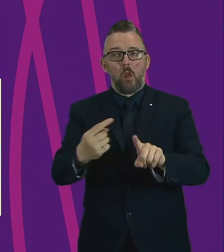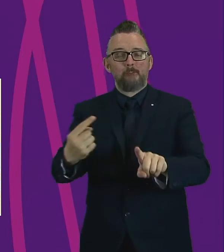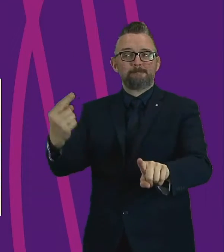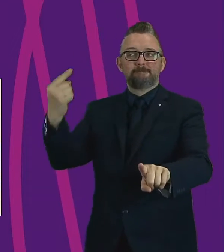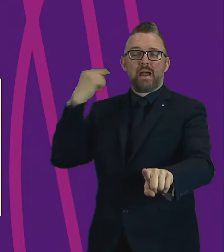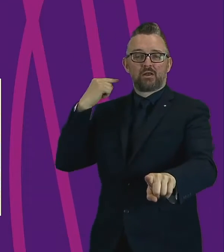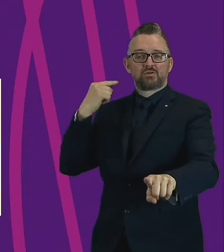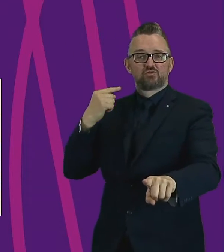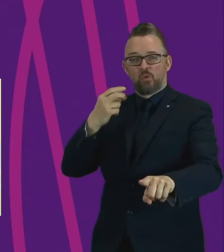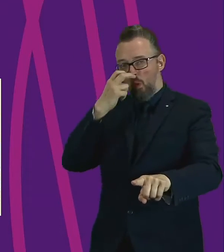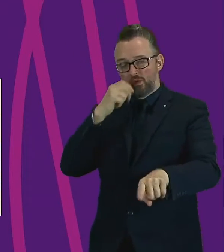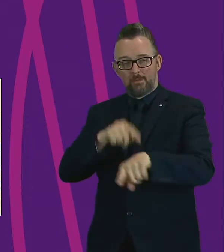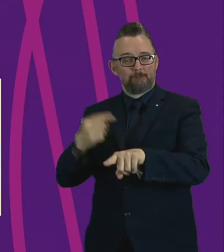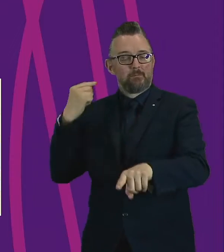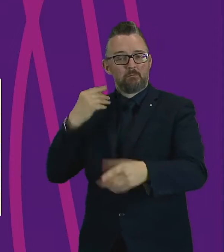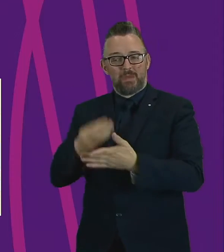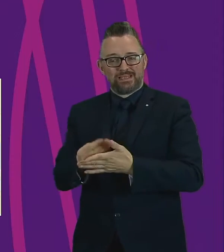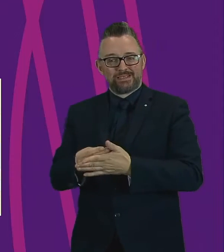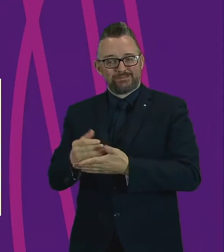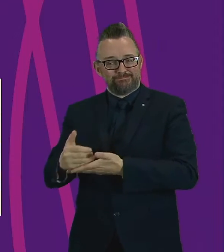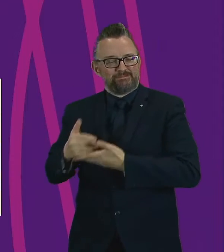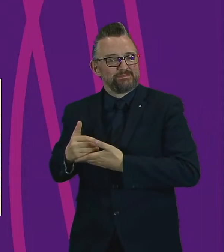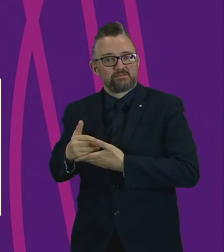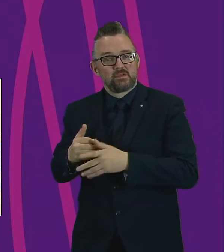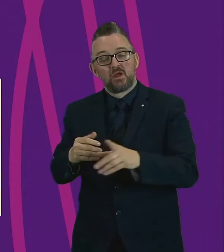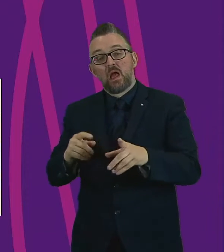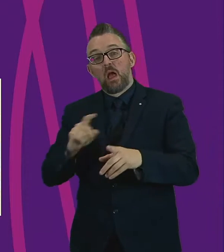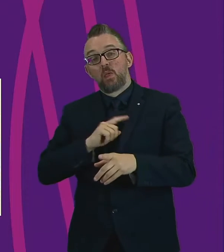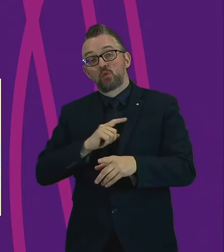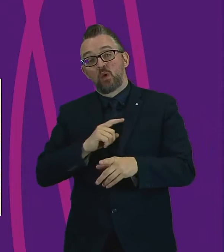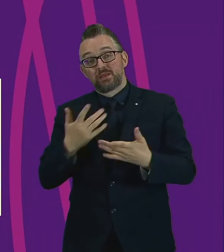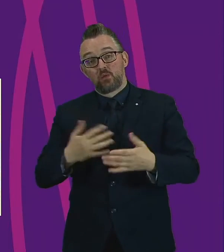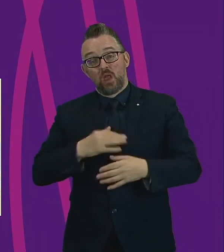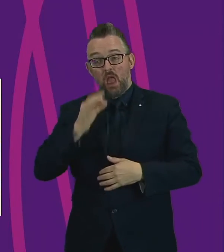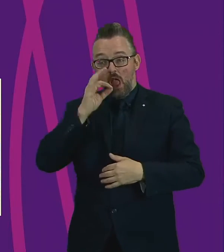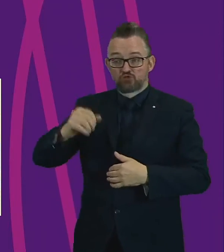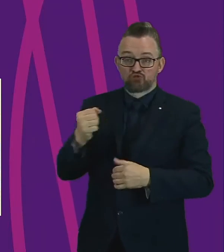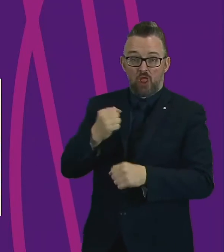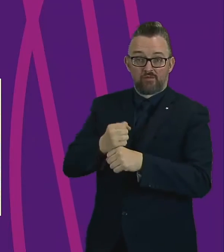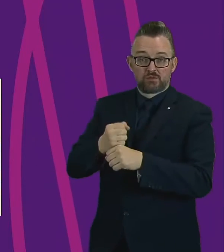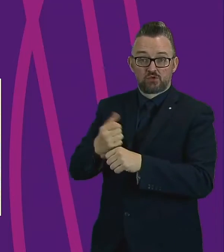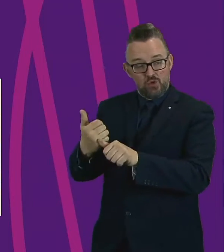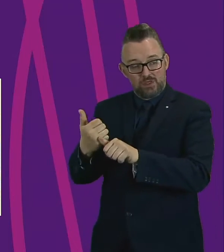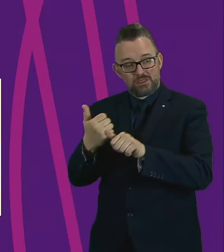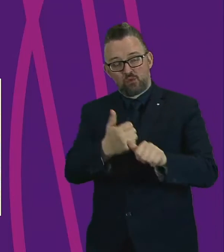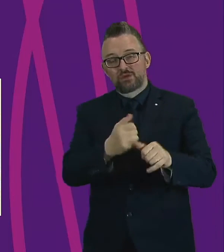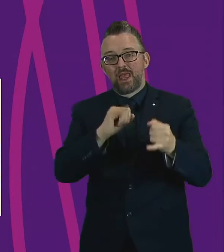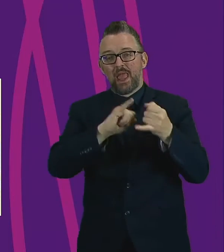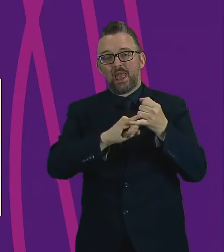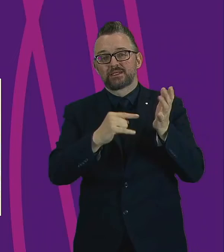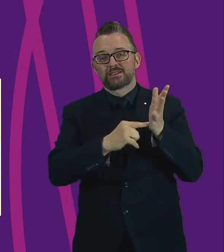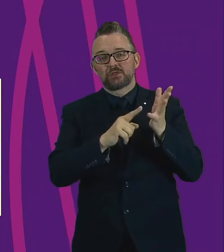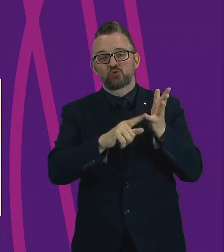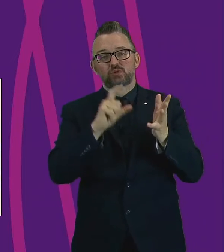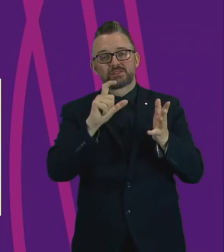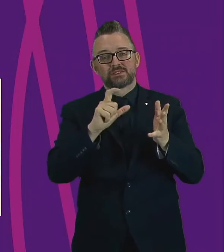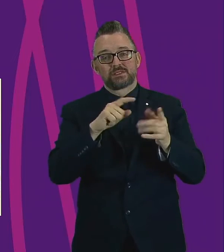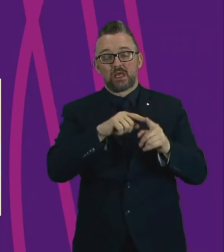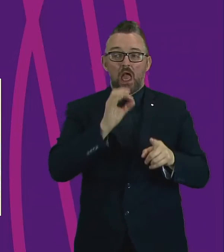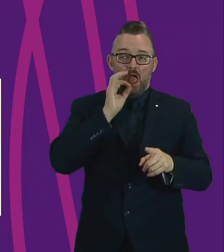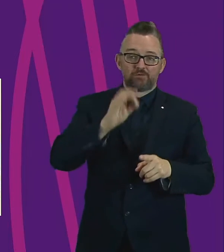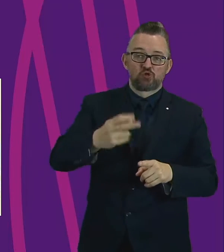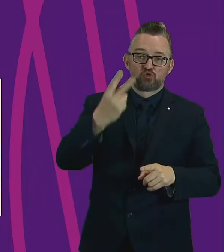austerity. Which is why we ask this afternoon the Scottish Government to support the STUC's call for a